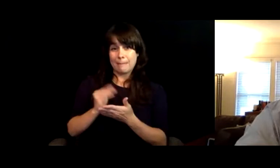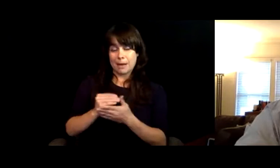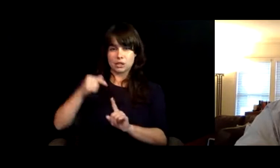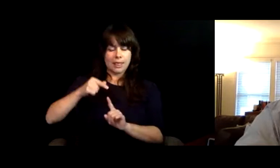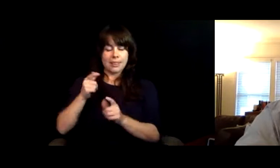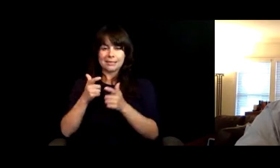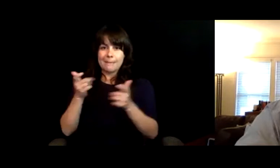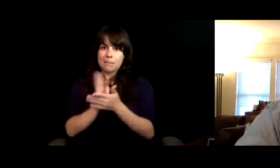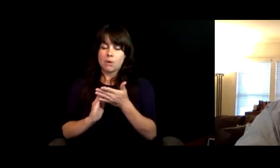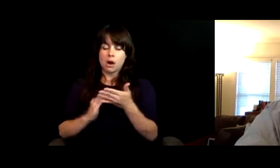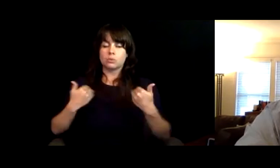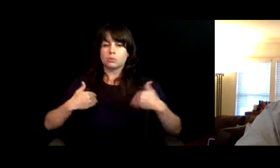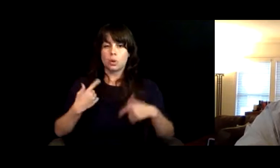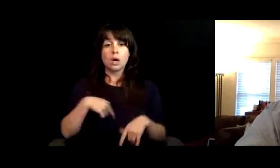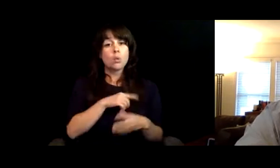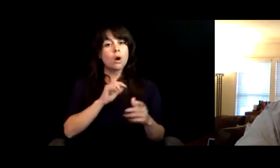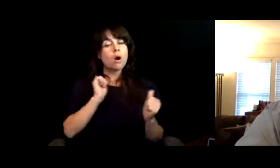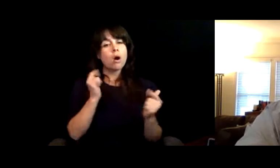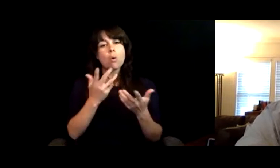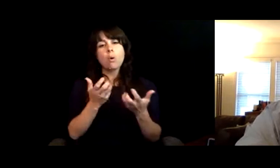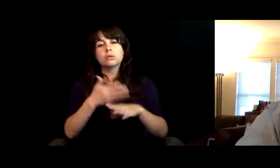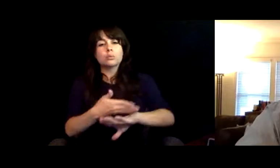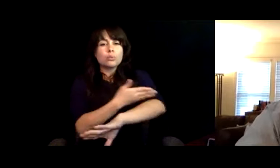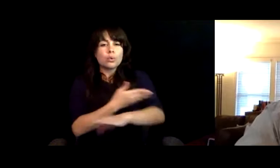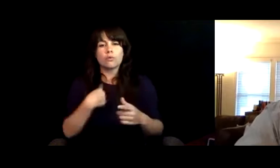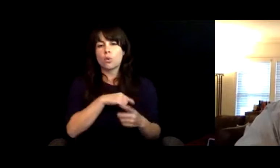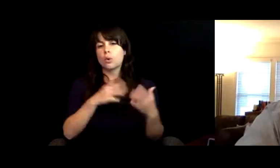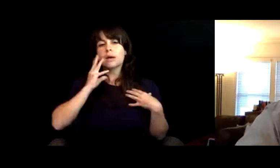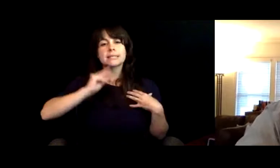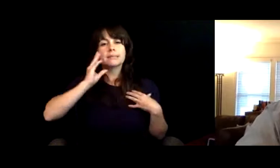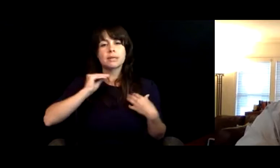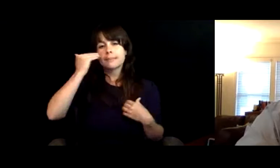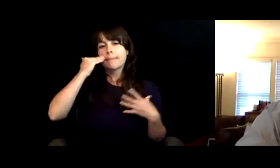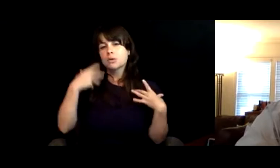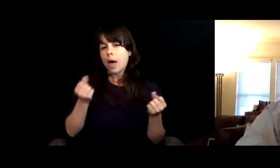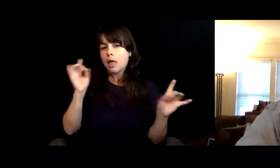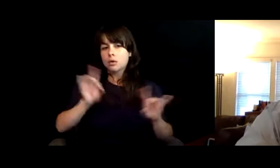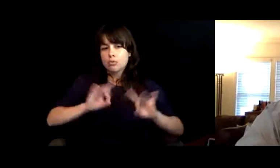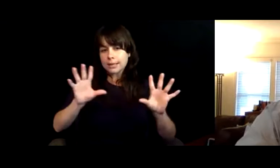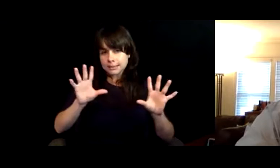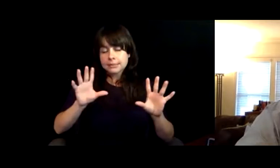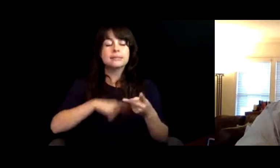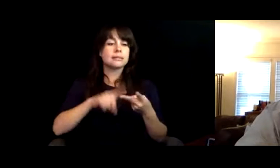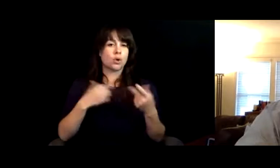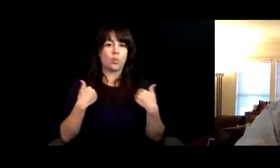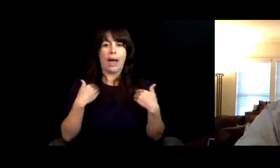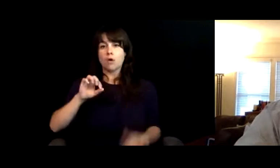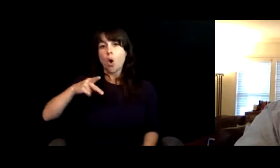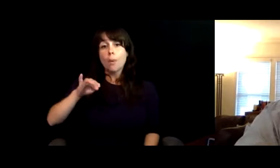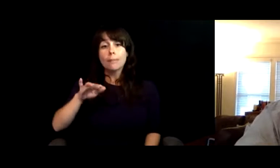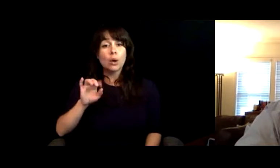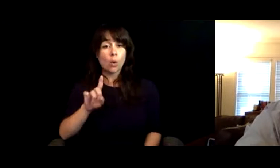we all want to do better. We have a mental health crisis in the state. We have an opioid crisis. in the healthcare space. We